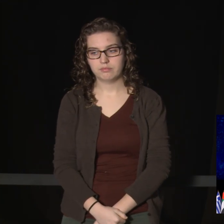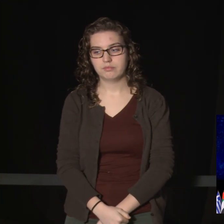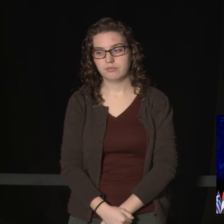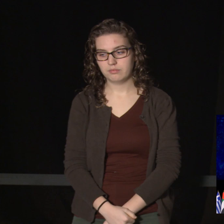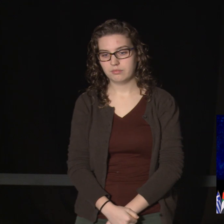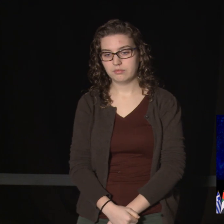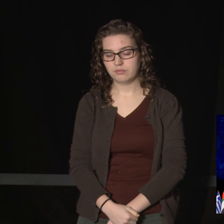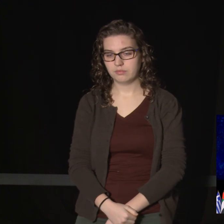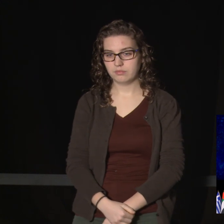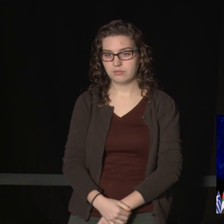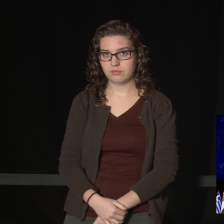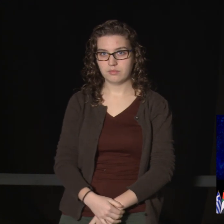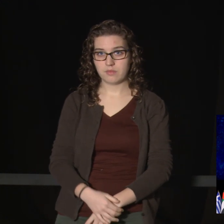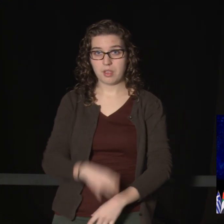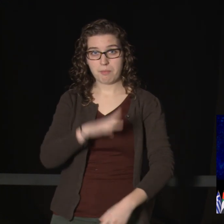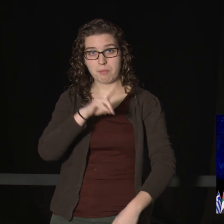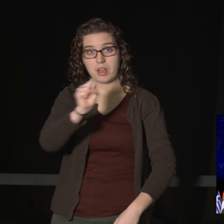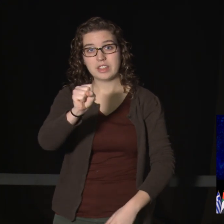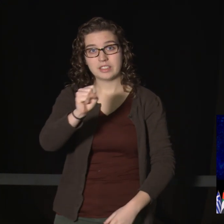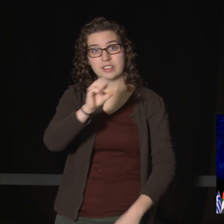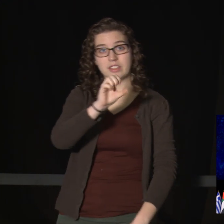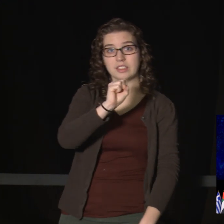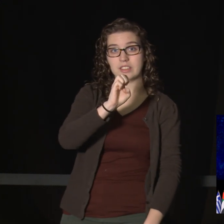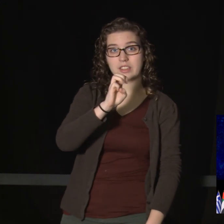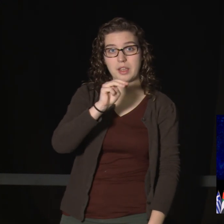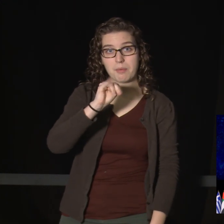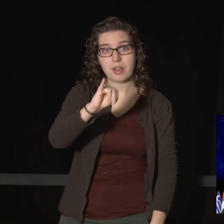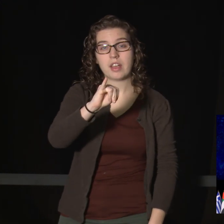was in a head-on collision between a bus and a semi-truck,